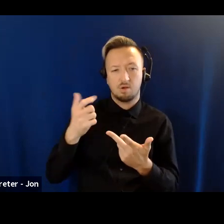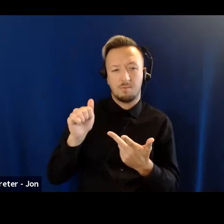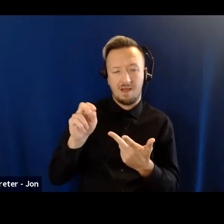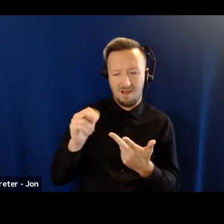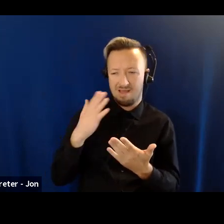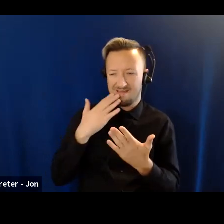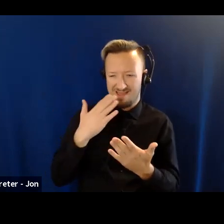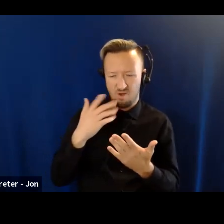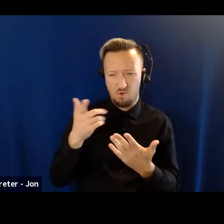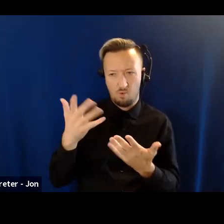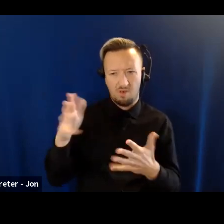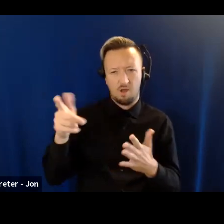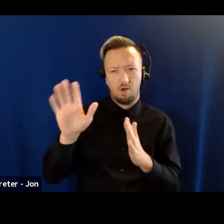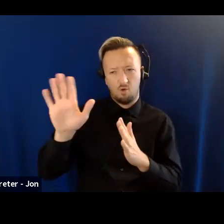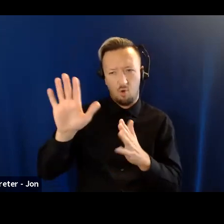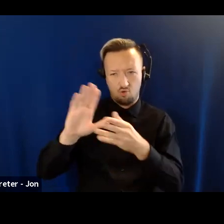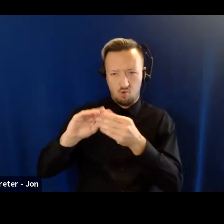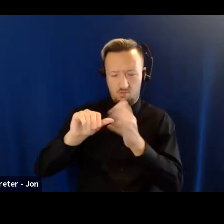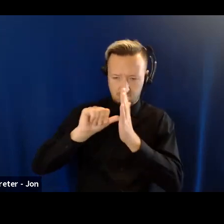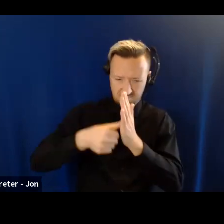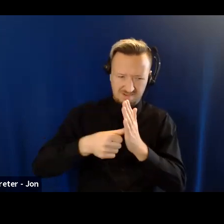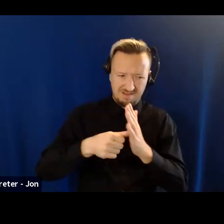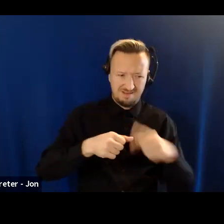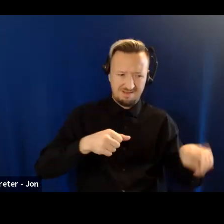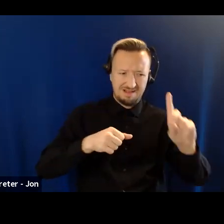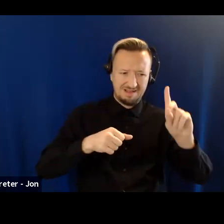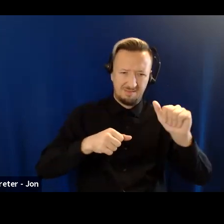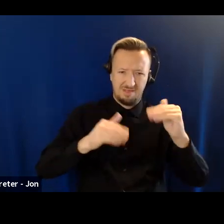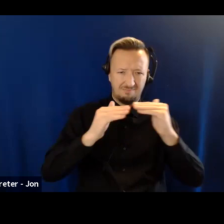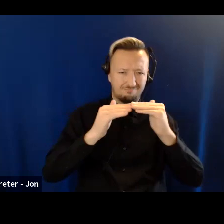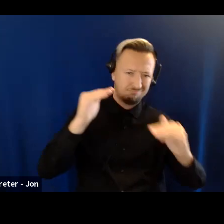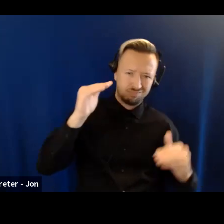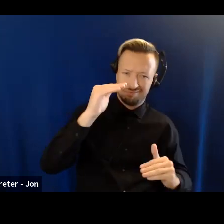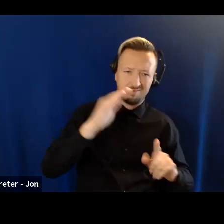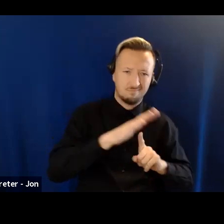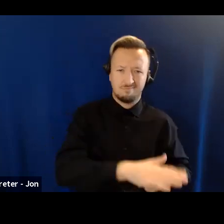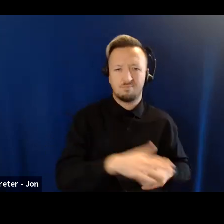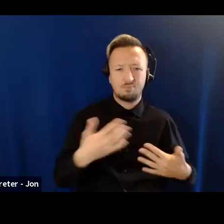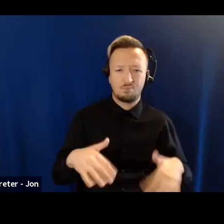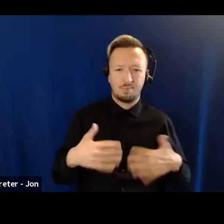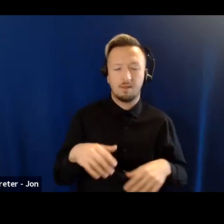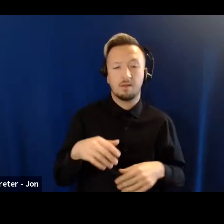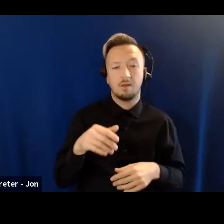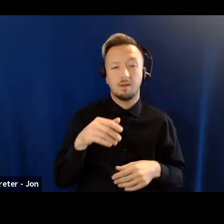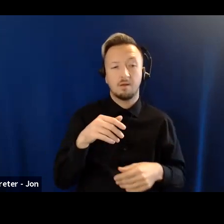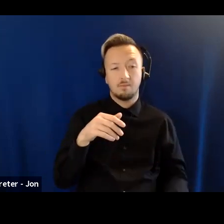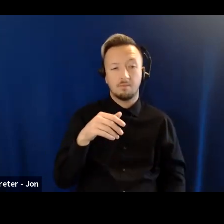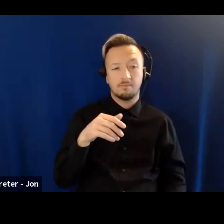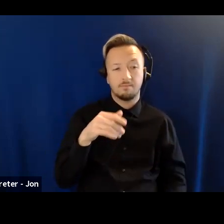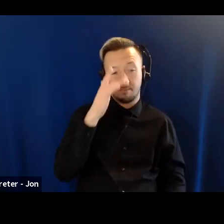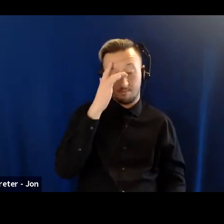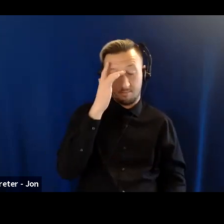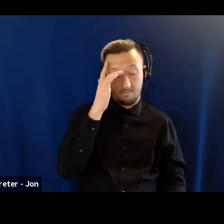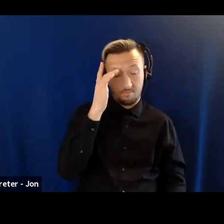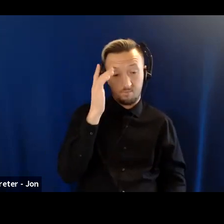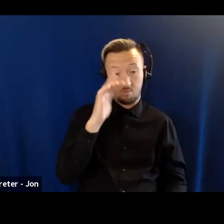the disproportionate impact that people with disabilities face before, during, and after disasters. And I'd like to add that when we